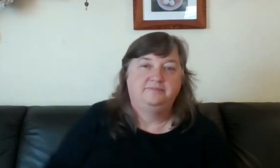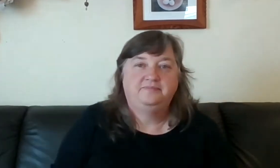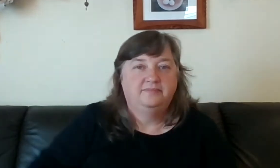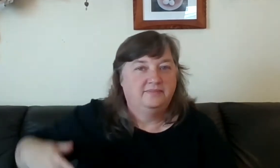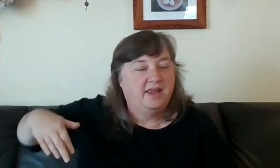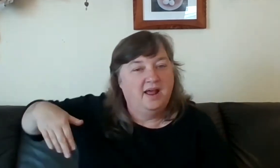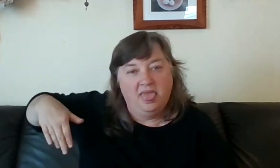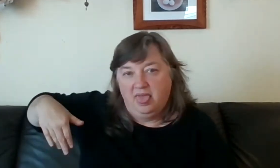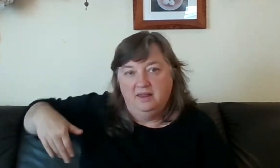Not yet.